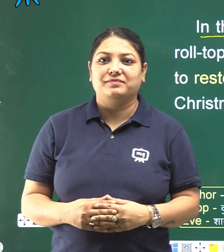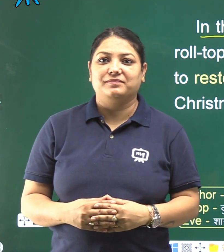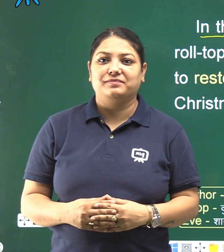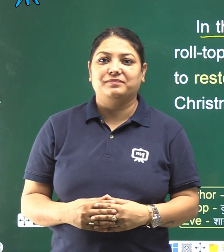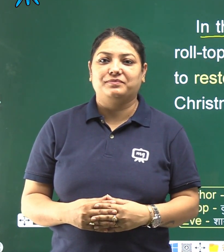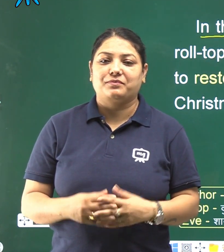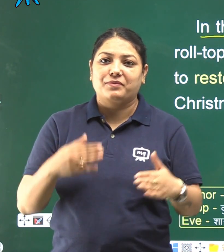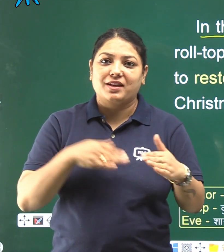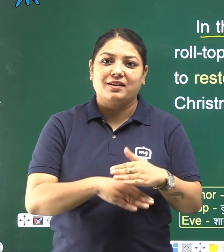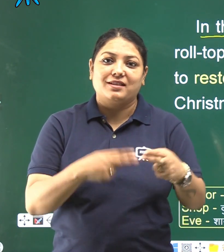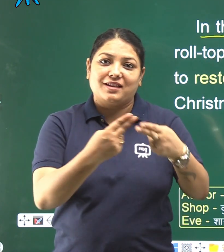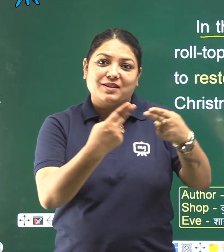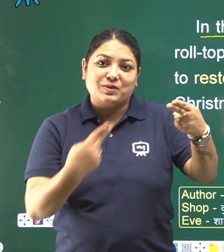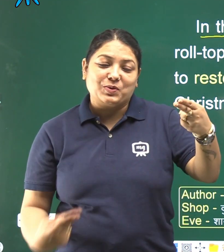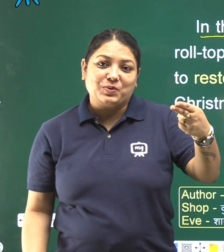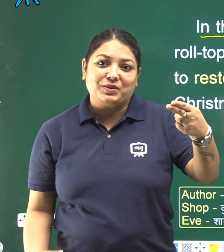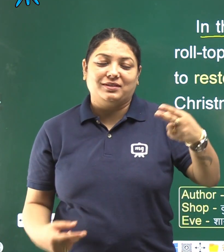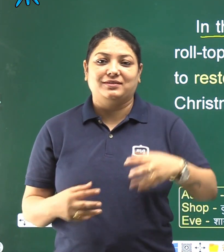In this story,